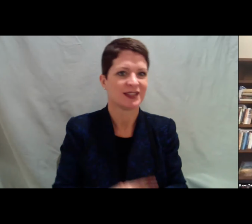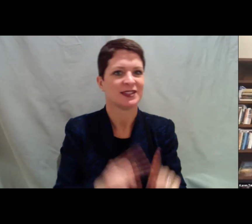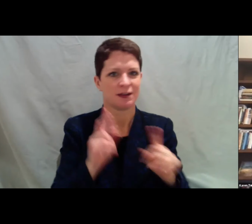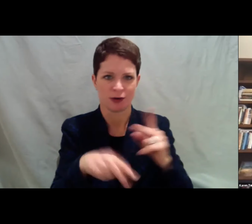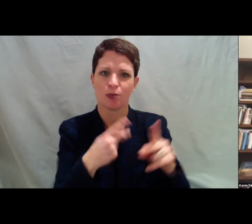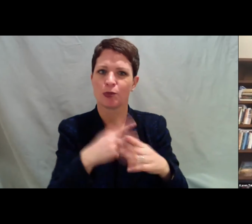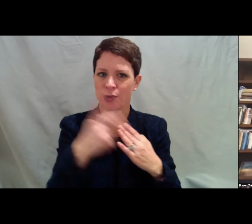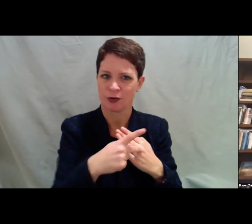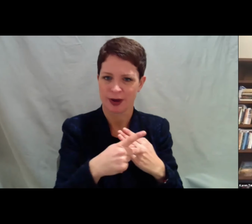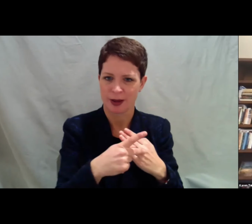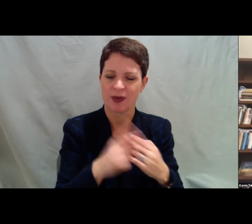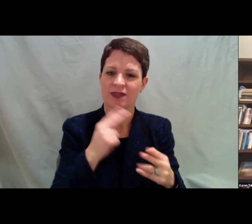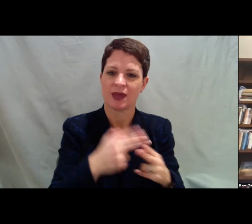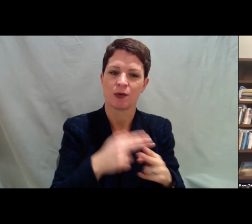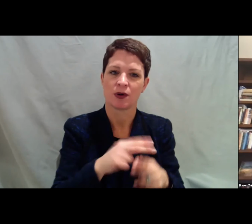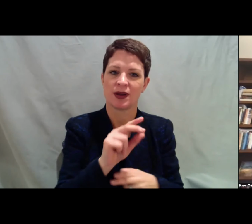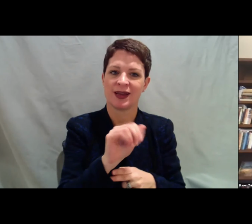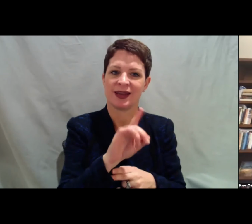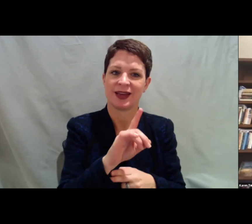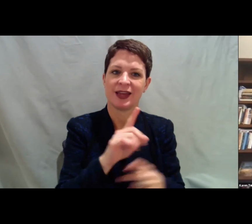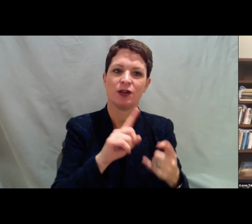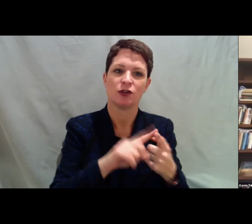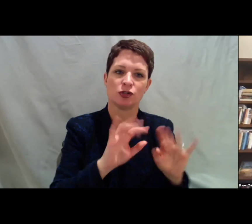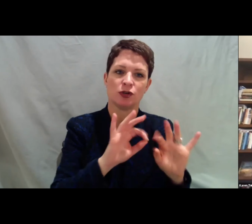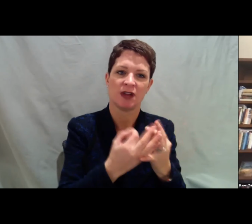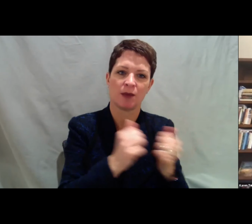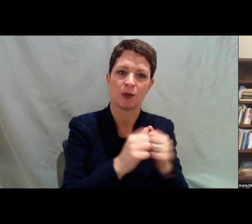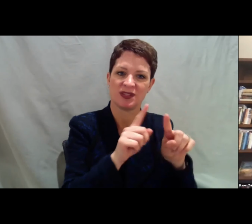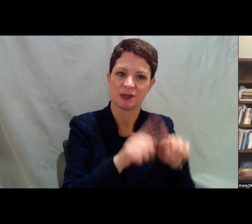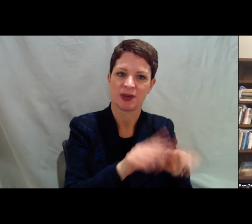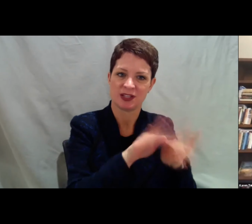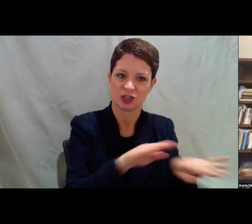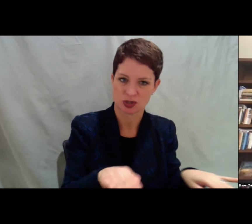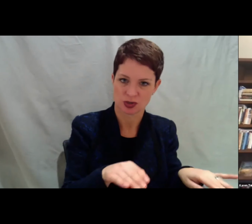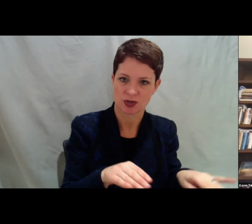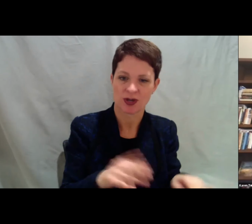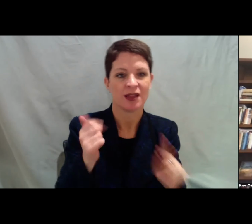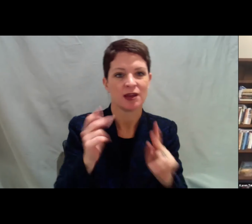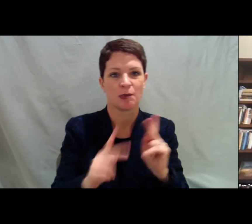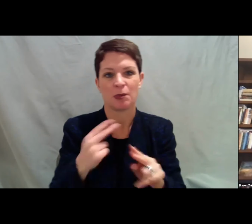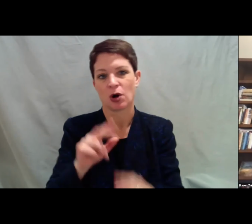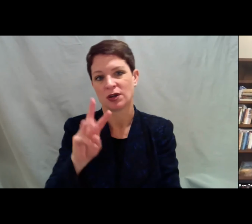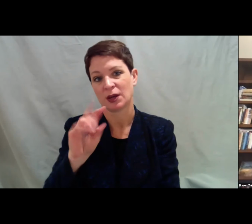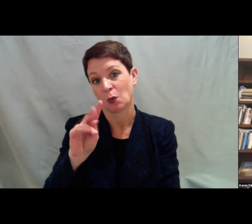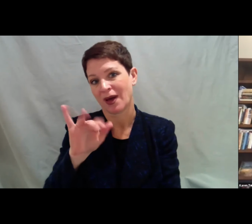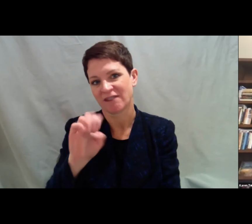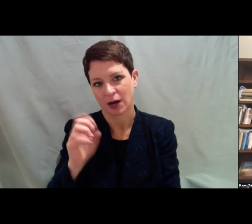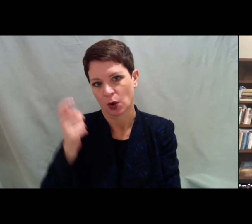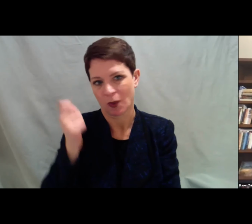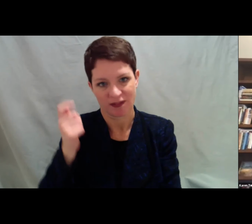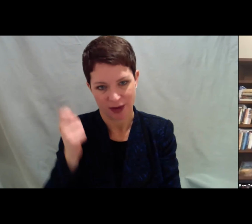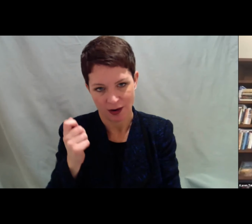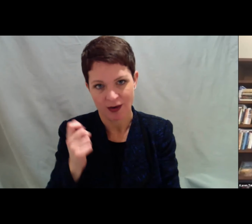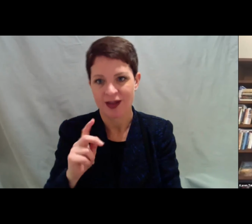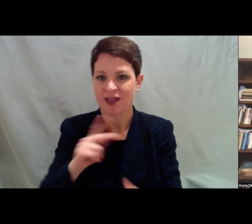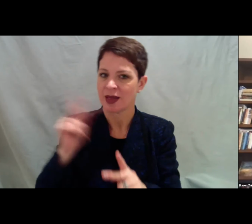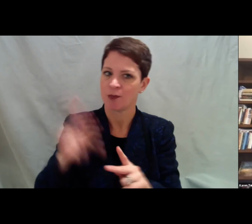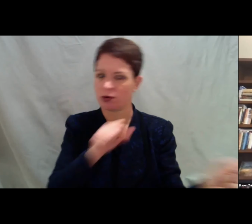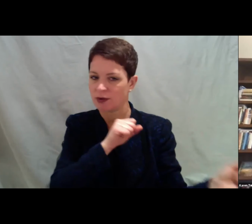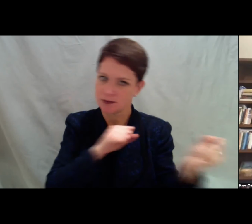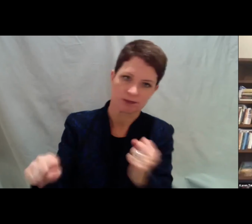program. That program is called Aid to Families with Dependent Children. Some people just simply called it welfare. And that program really dominated